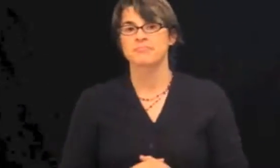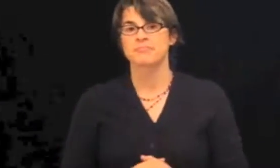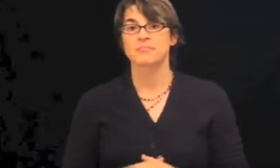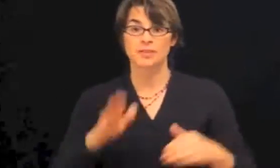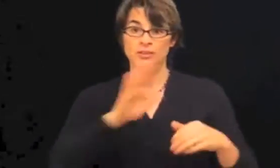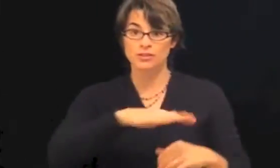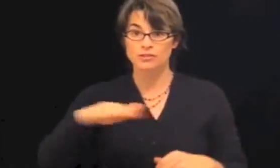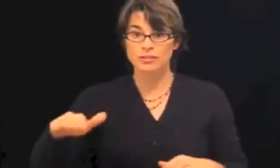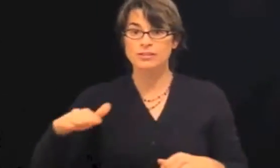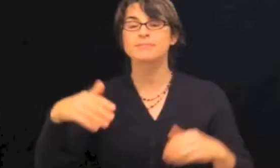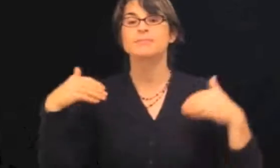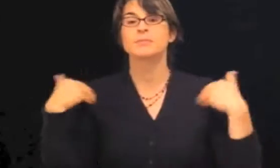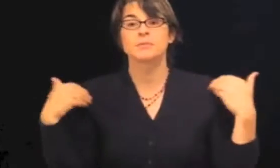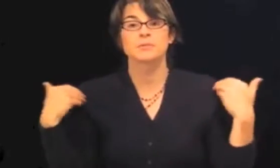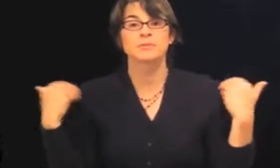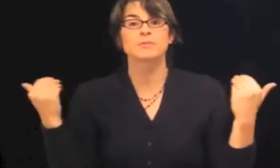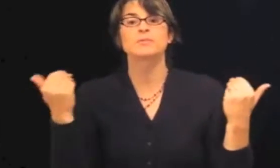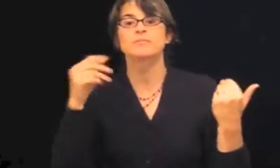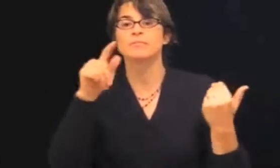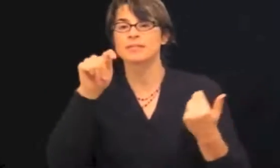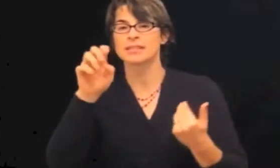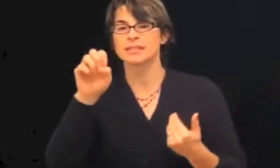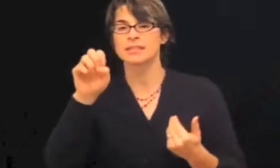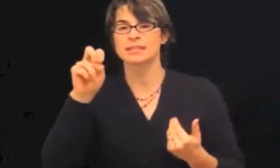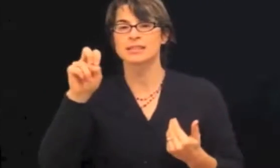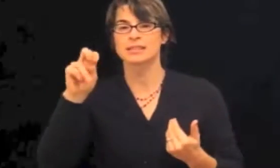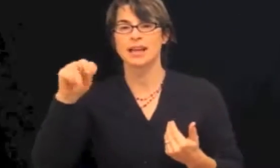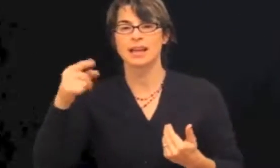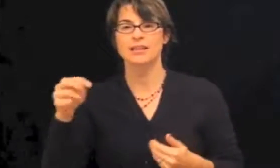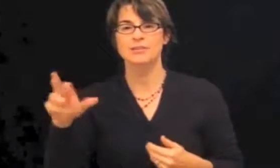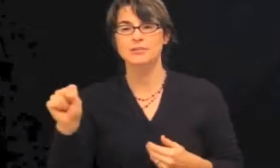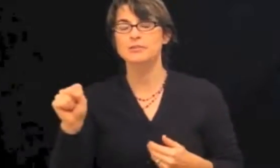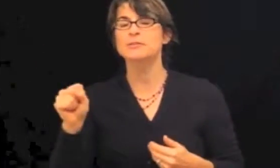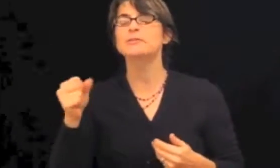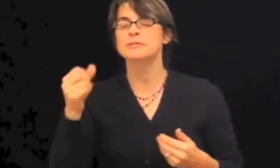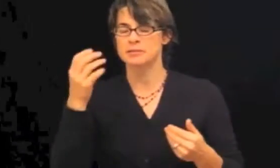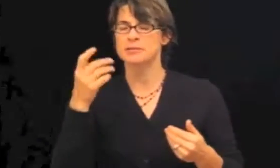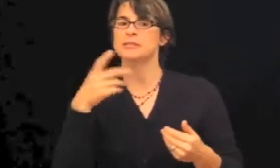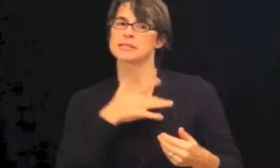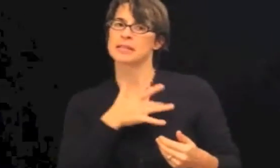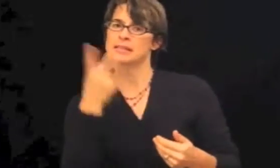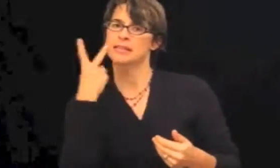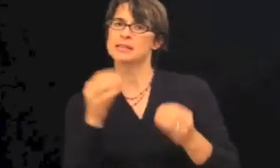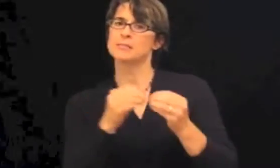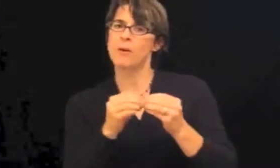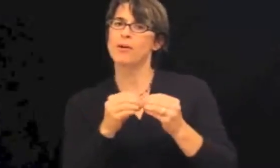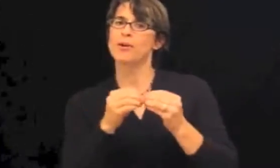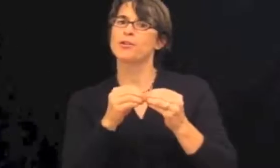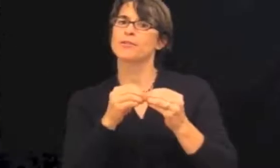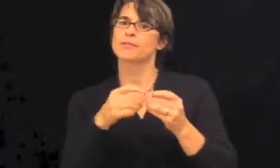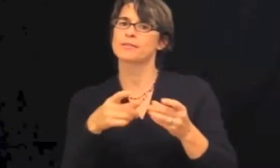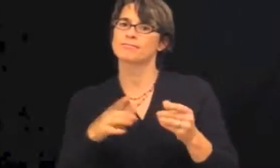In children and young teenagers, we tend to